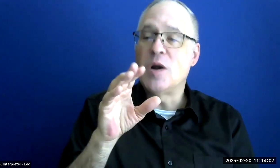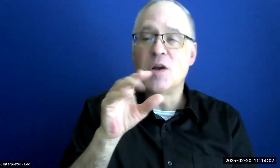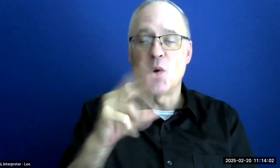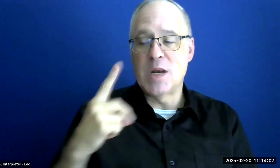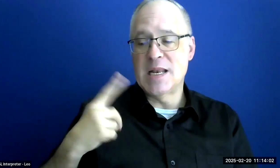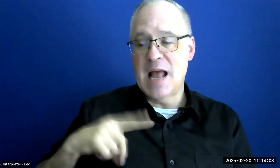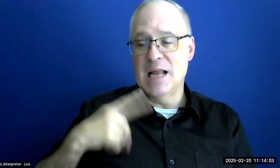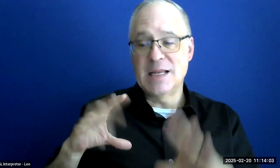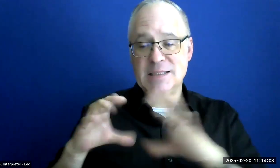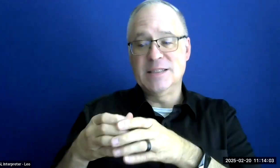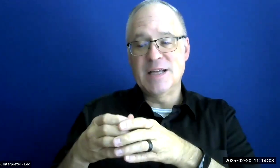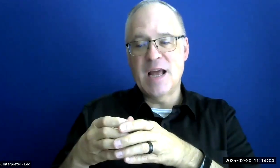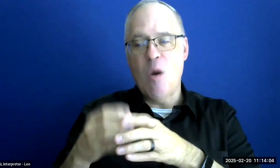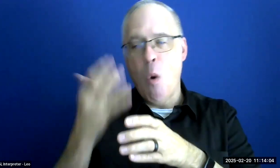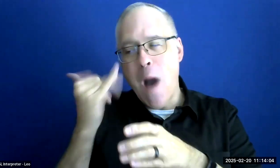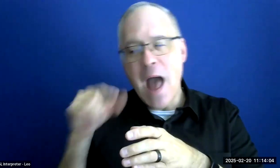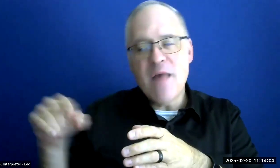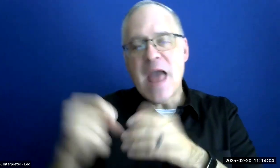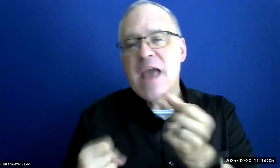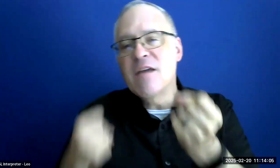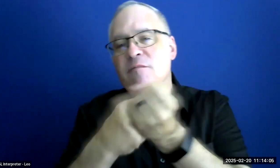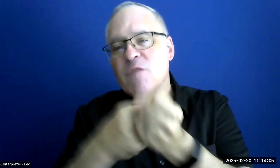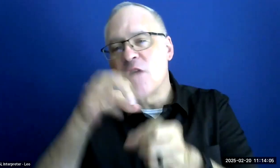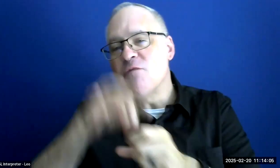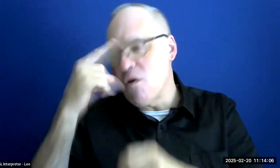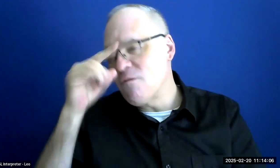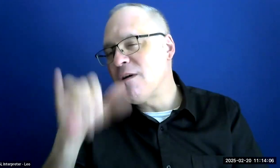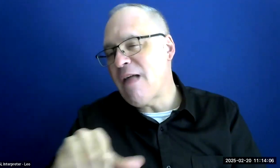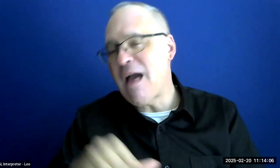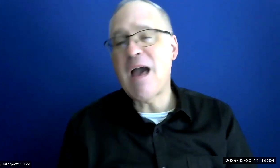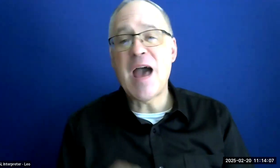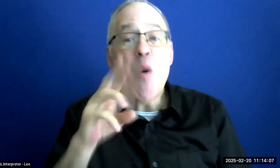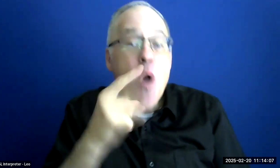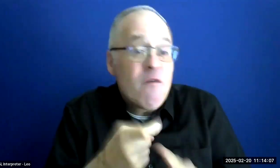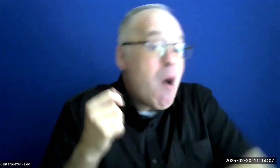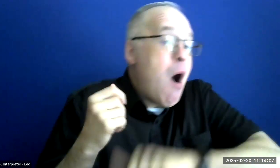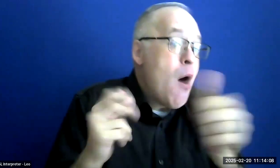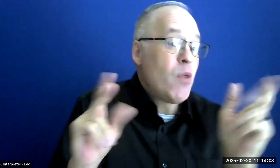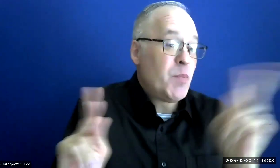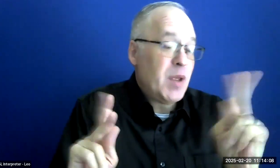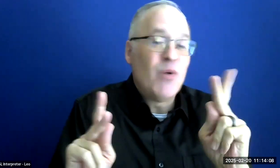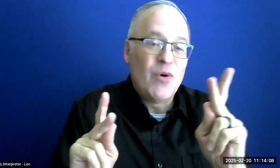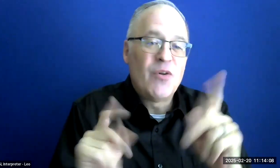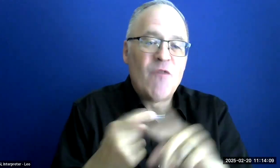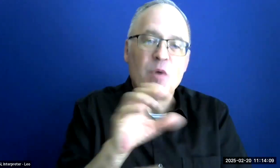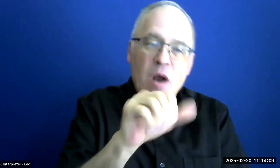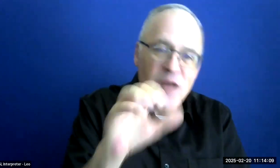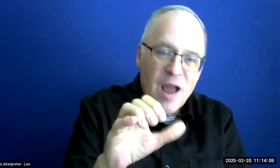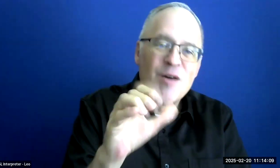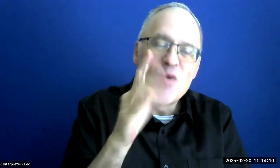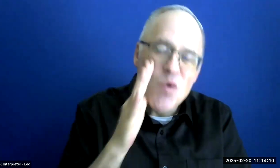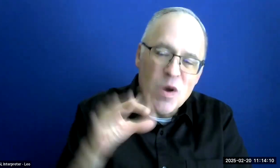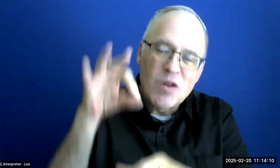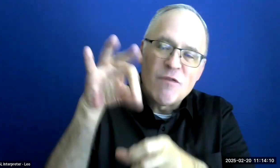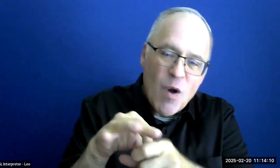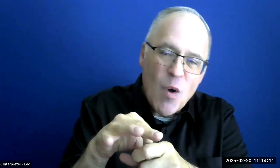for it, and perhaps other influential members of your annual conference talking about why they will be voting